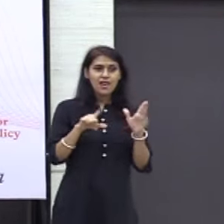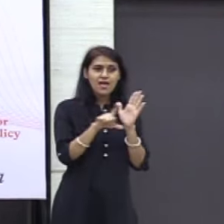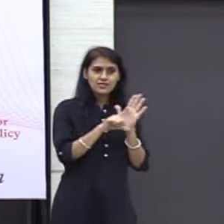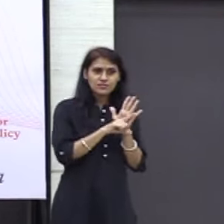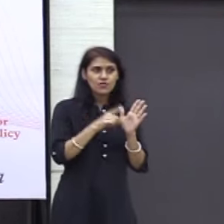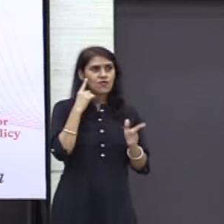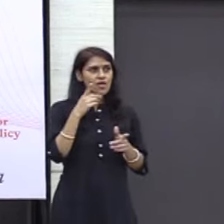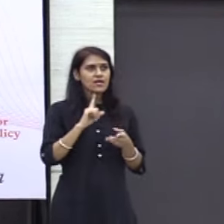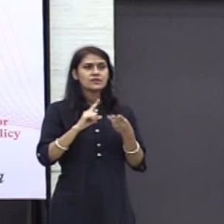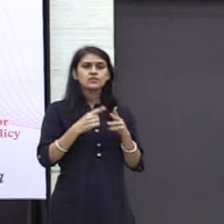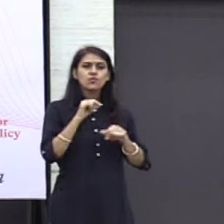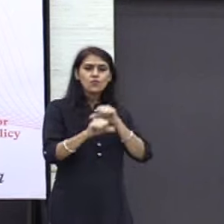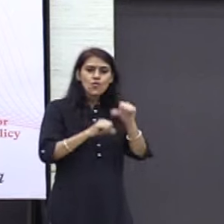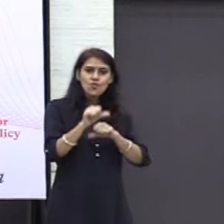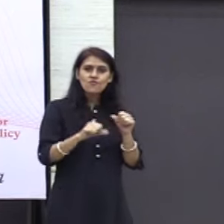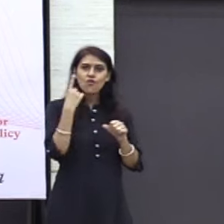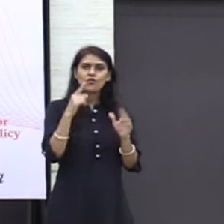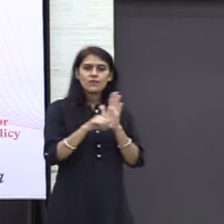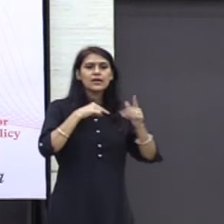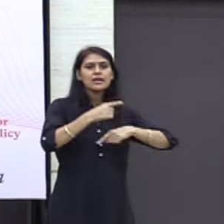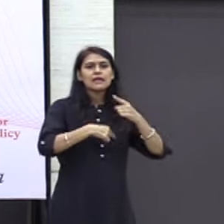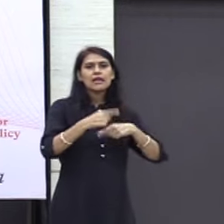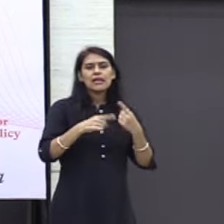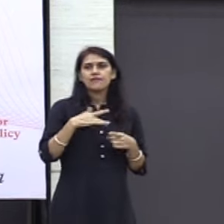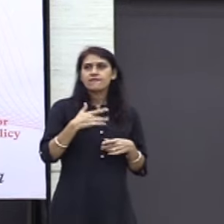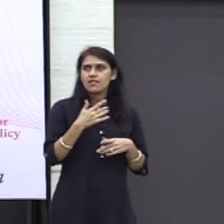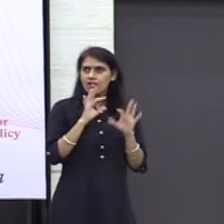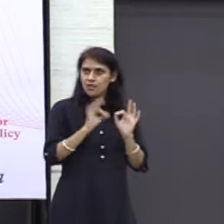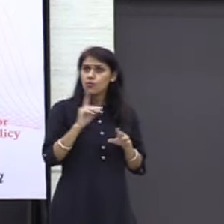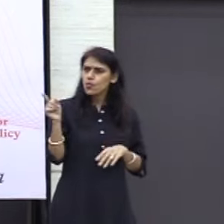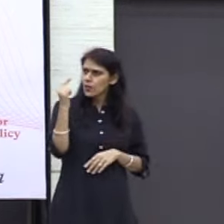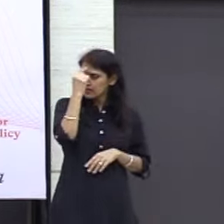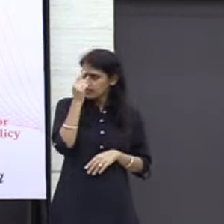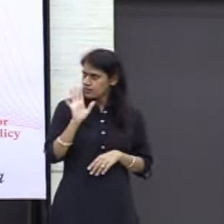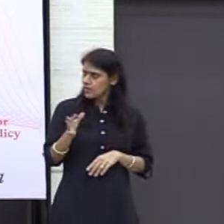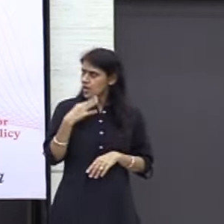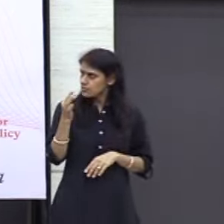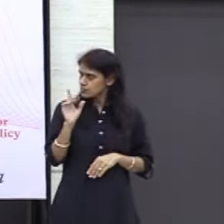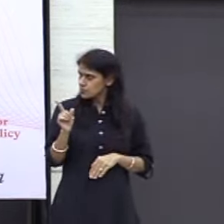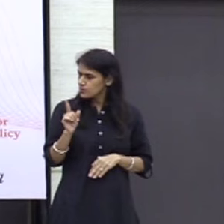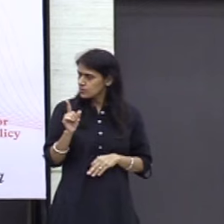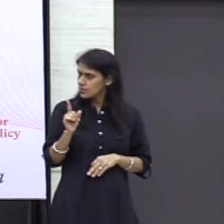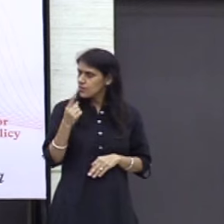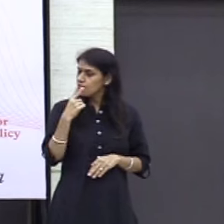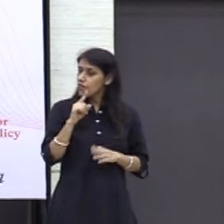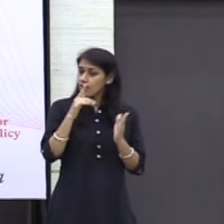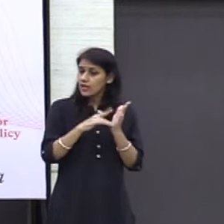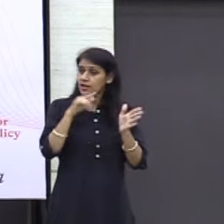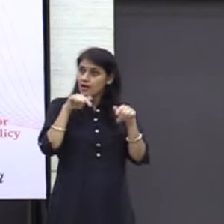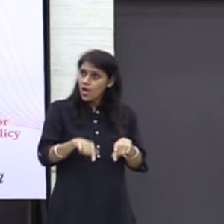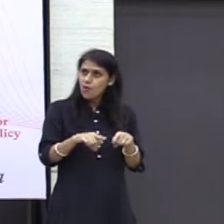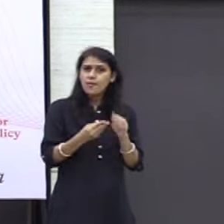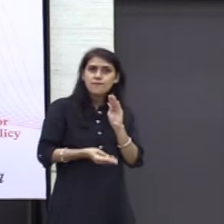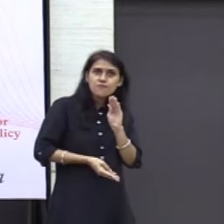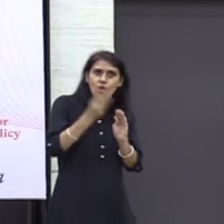the executive, and you deal with the judiciary on an everyday basis. Which organ do you think, if I were to put you on the spot, has the